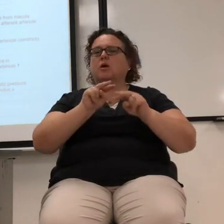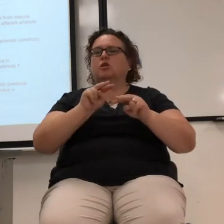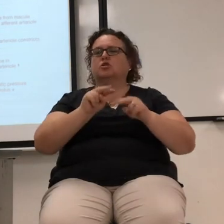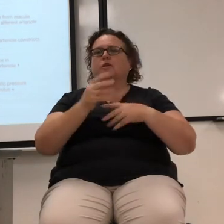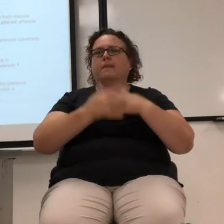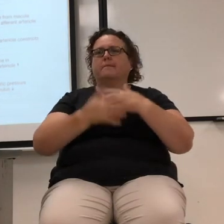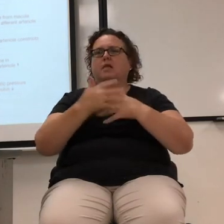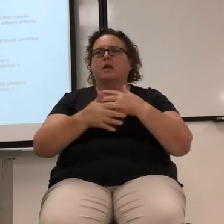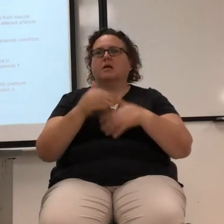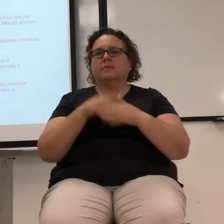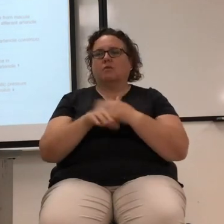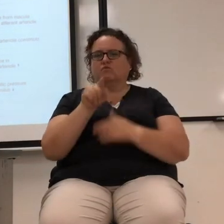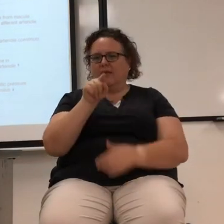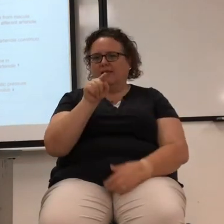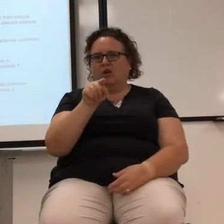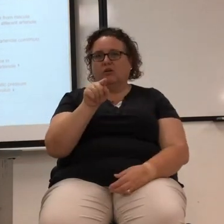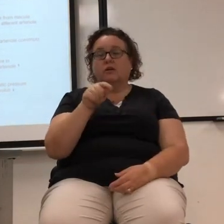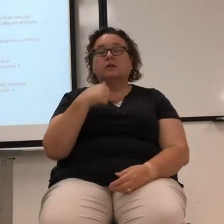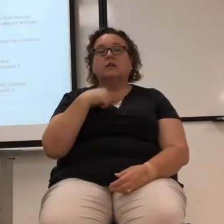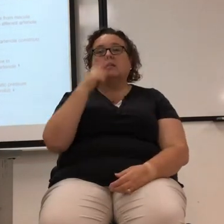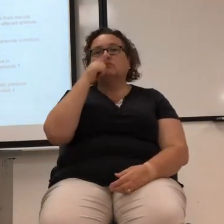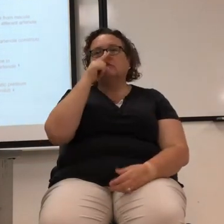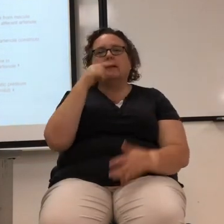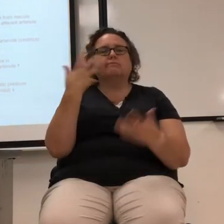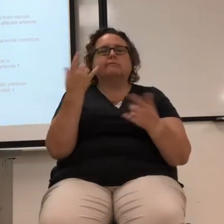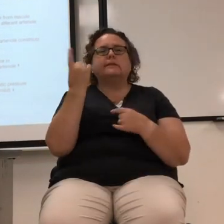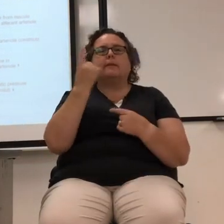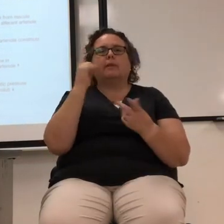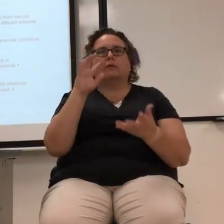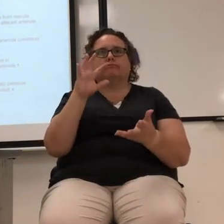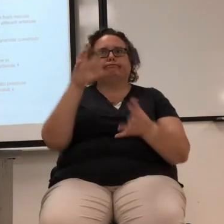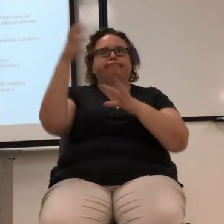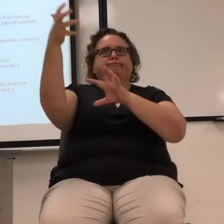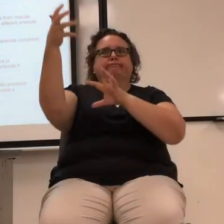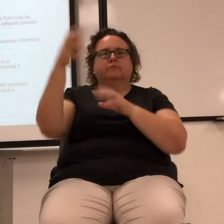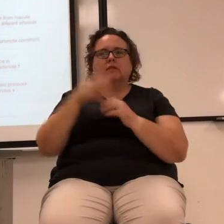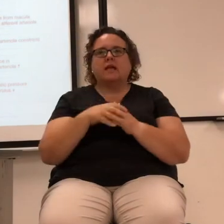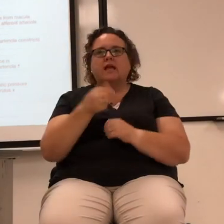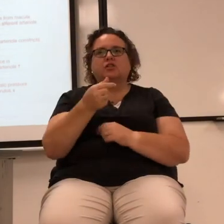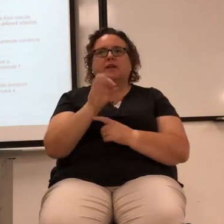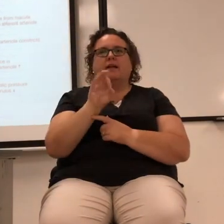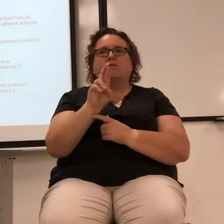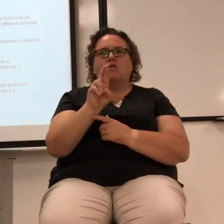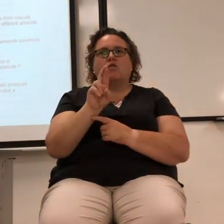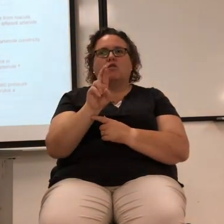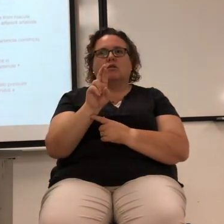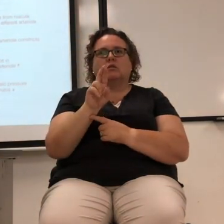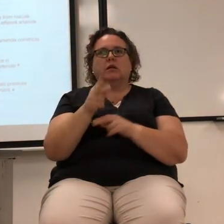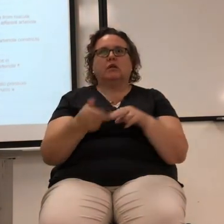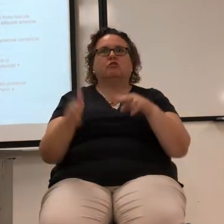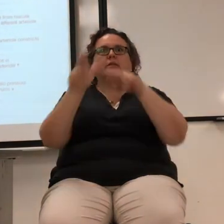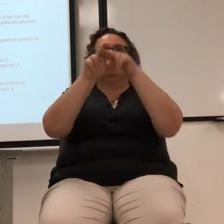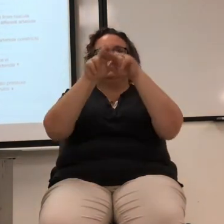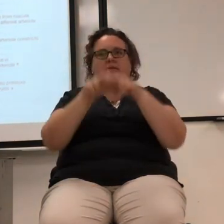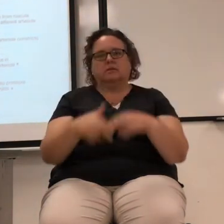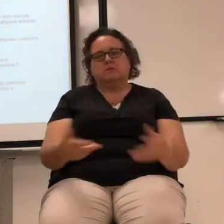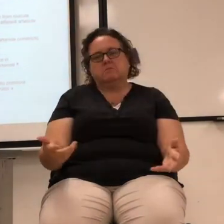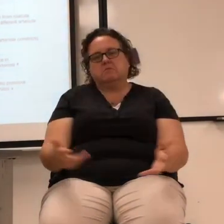it right there. Let's pretend something goes out of whack and GFR increases.